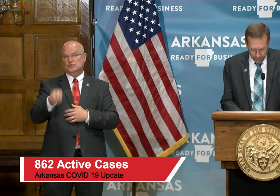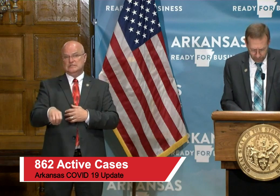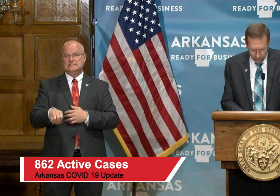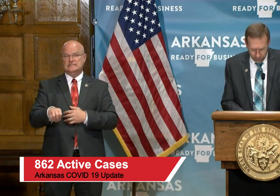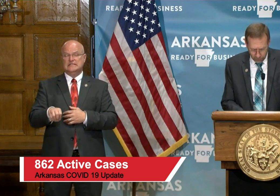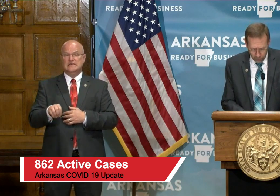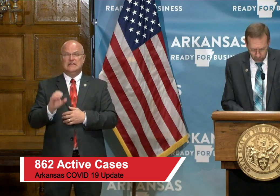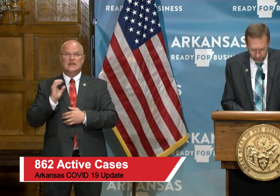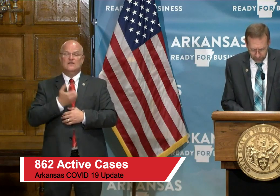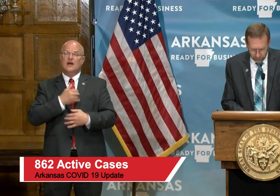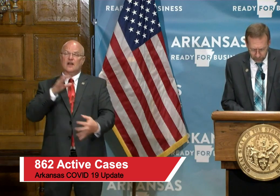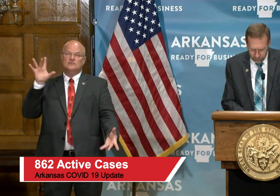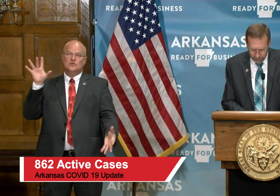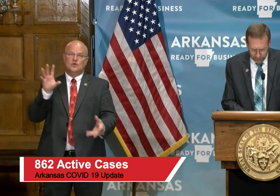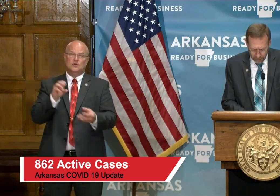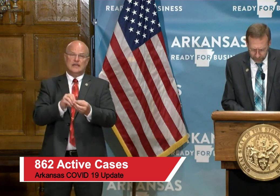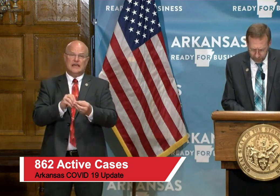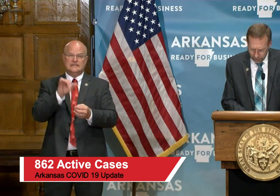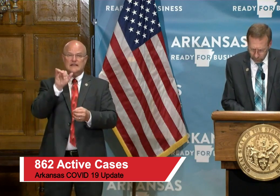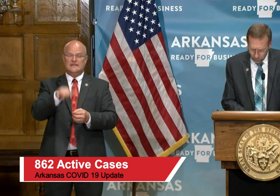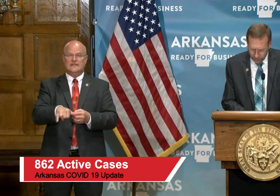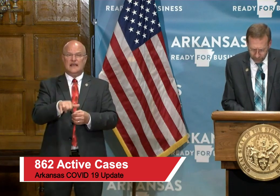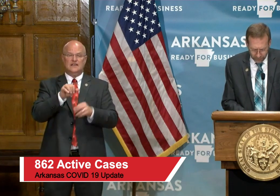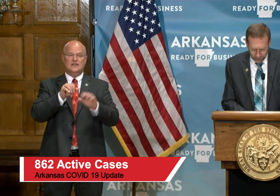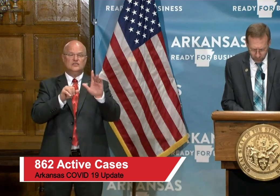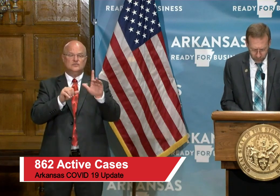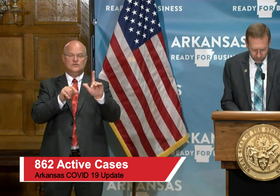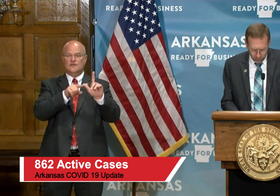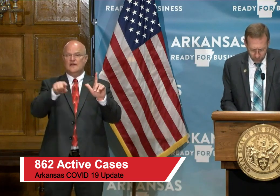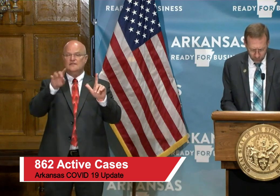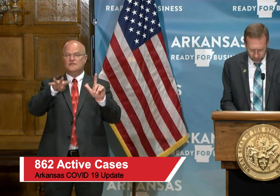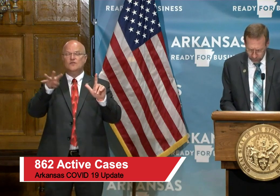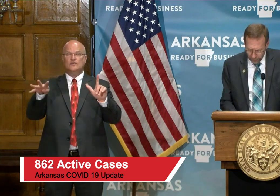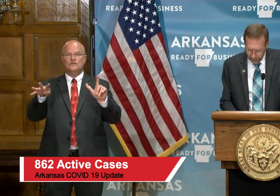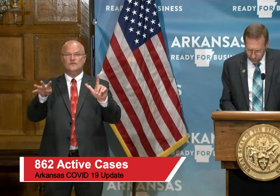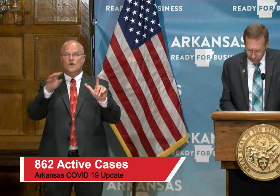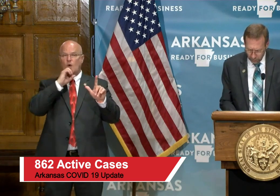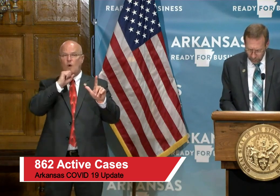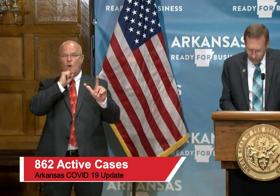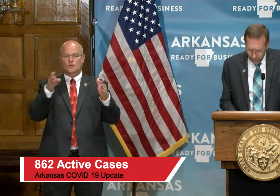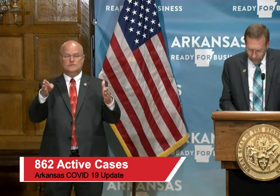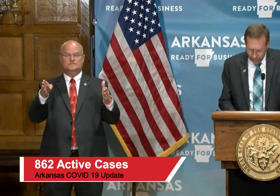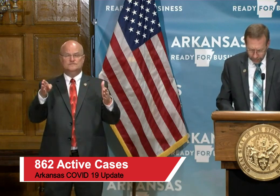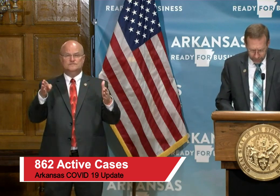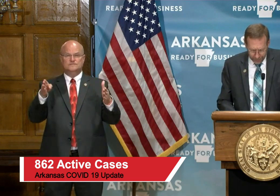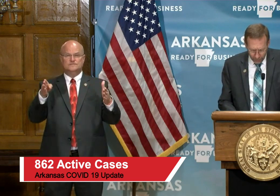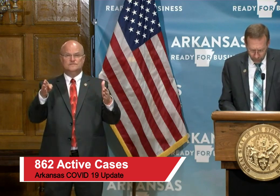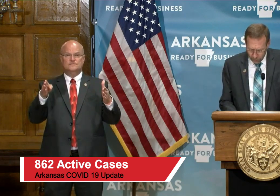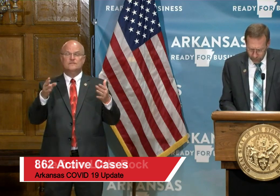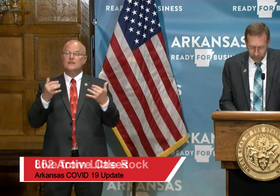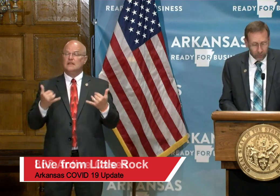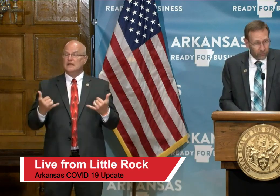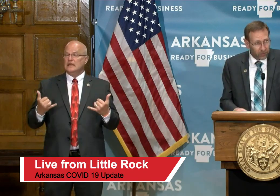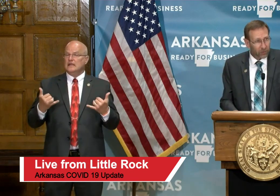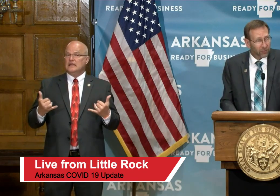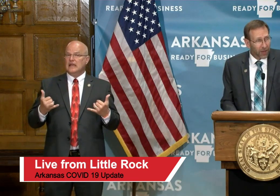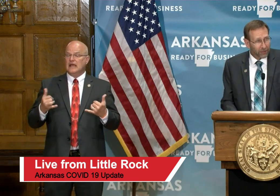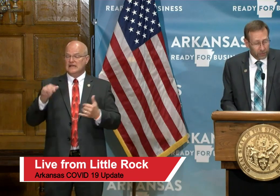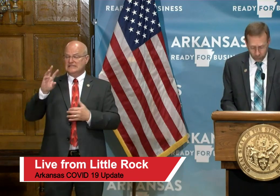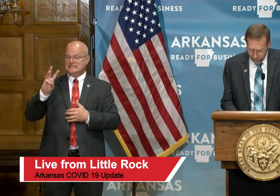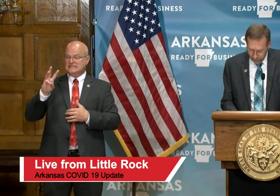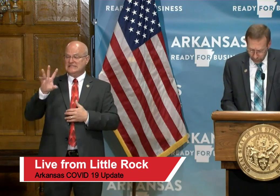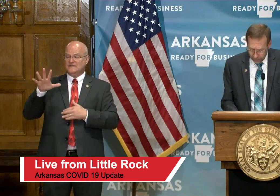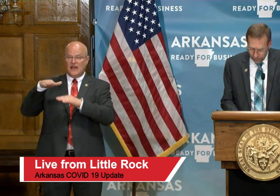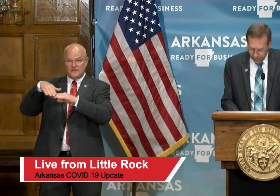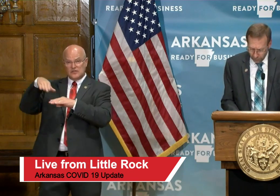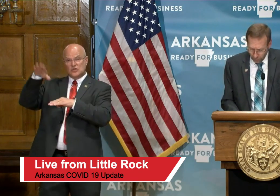38.7% of our total cases have been in that 25 to 44 year range. Now, the